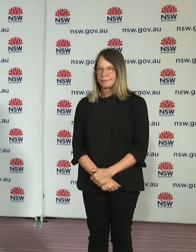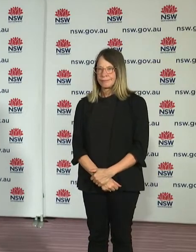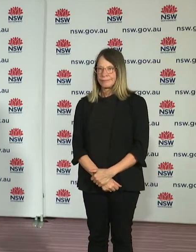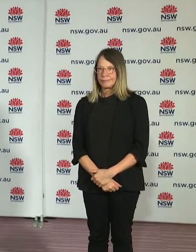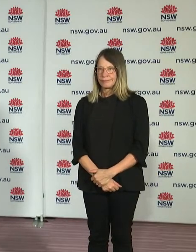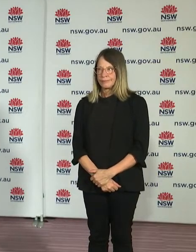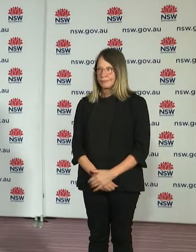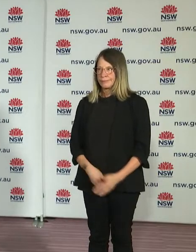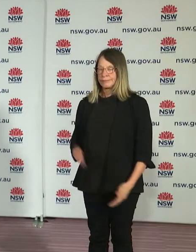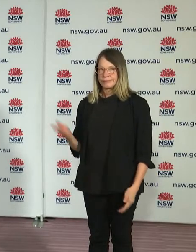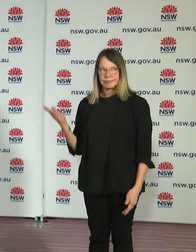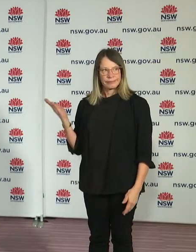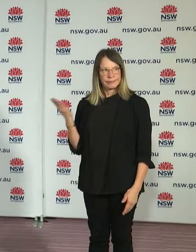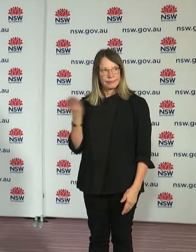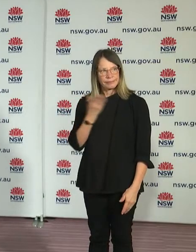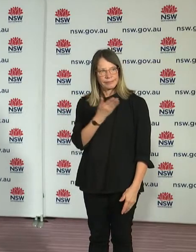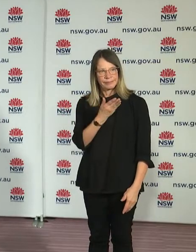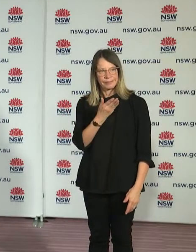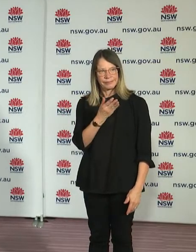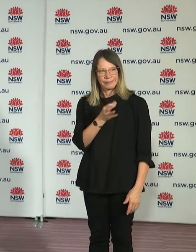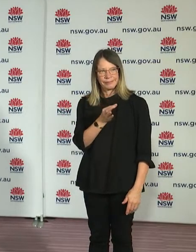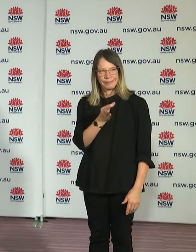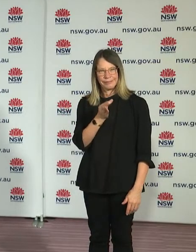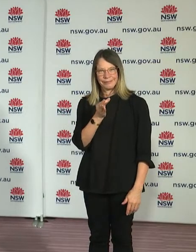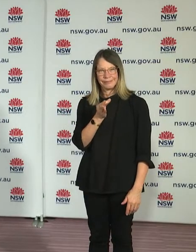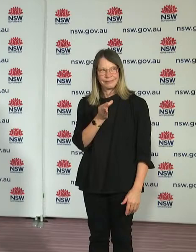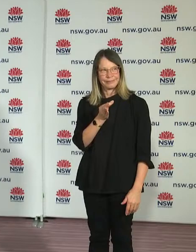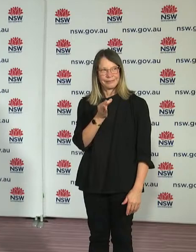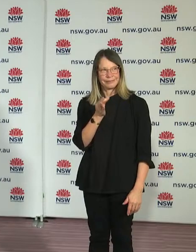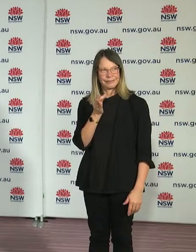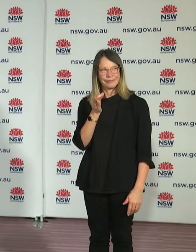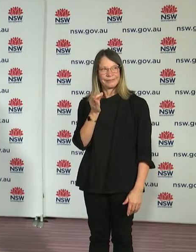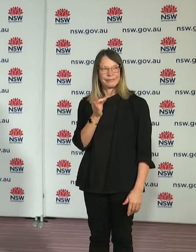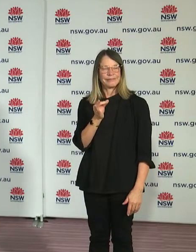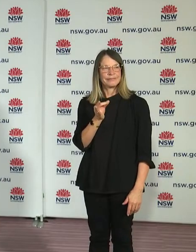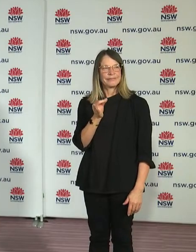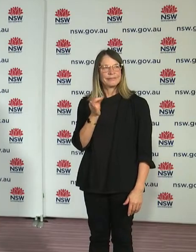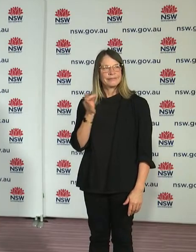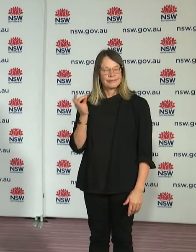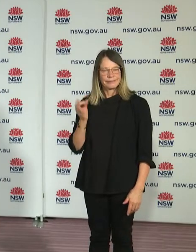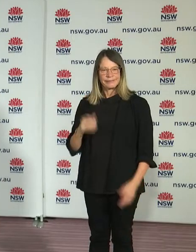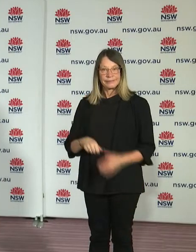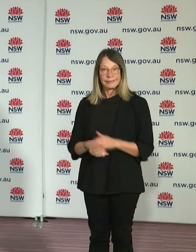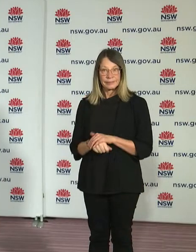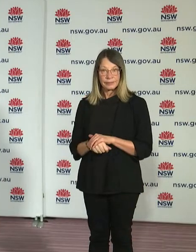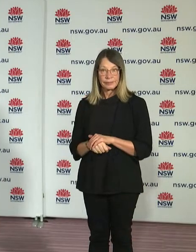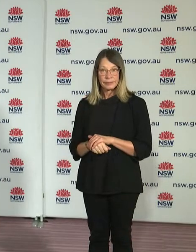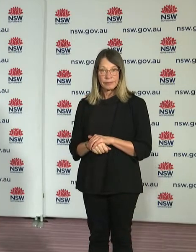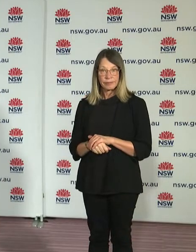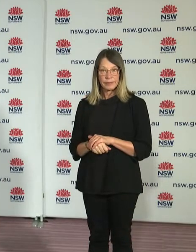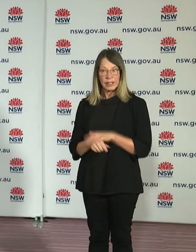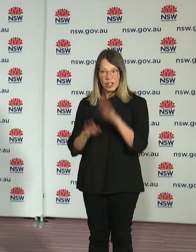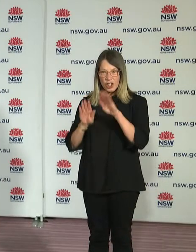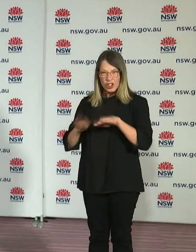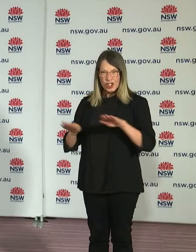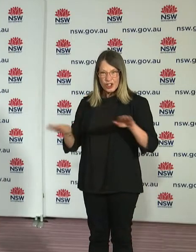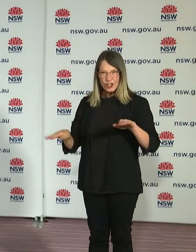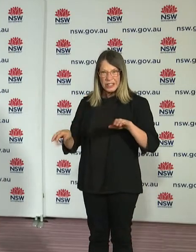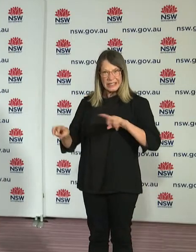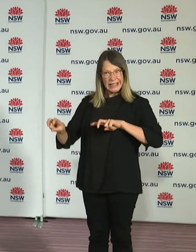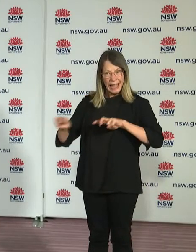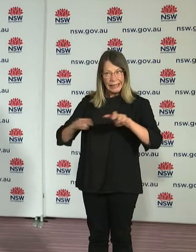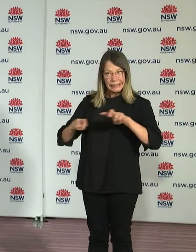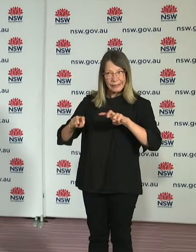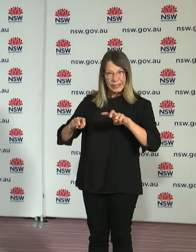to Jess and then I'll come to you. Yep. Sarah, when kids' indoor activities, Sarah, I apologise. When kids' indoor activities can resume, we're getting lots of questions